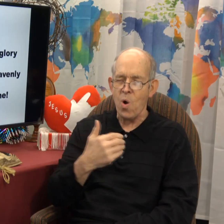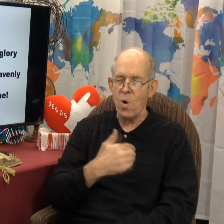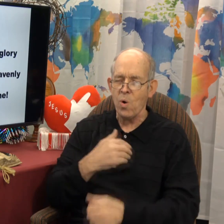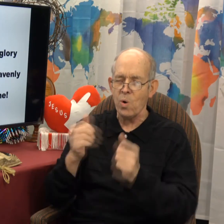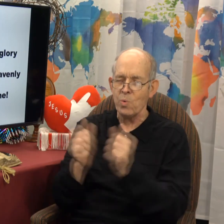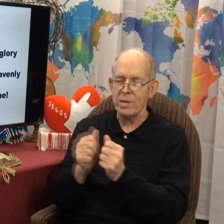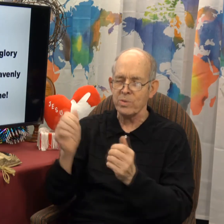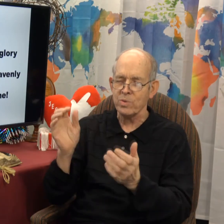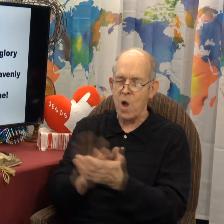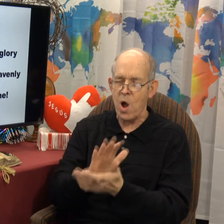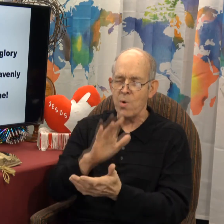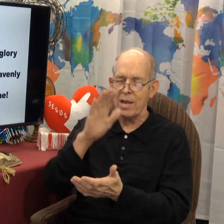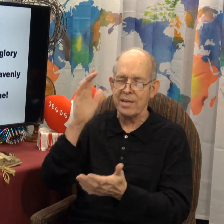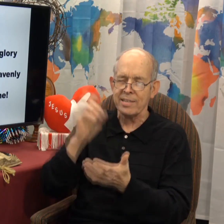soul with glory